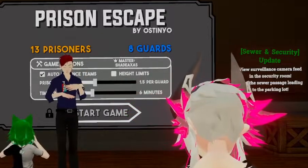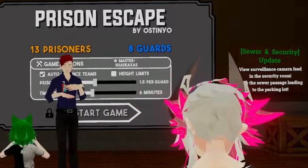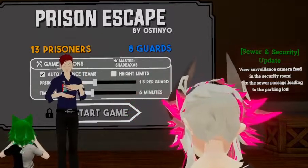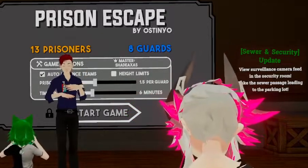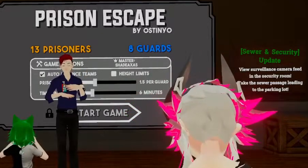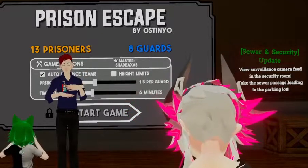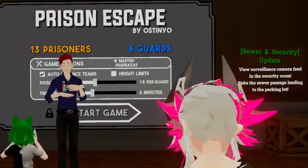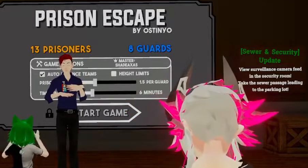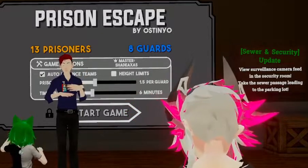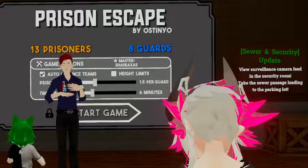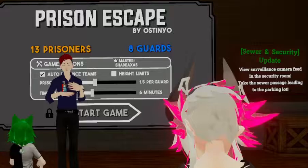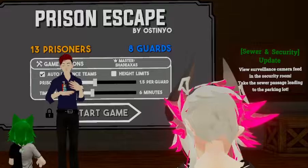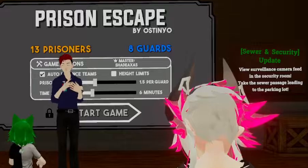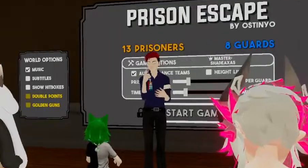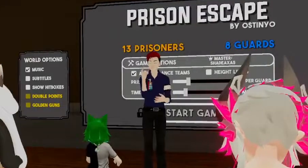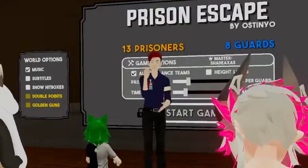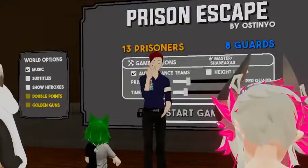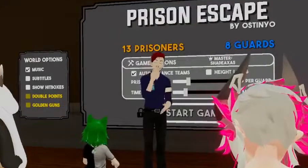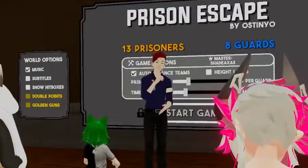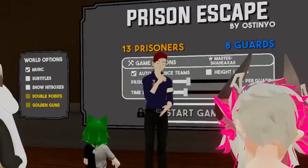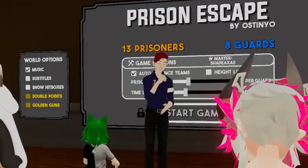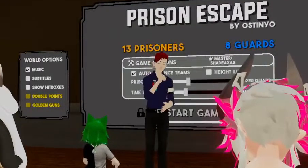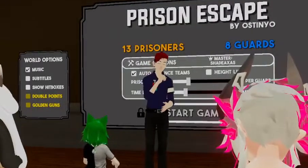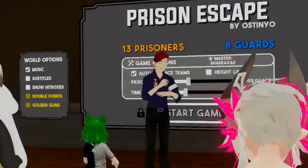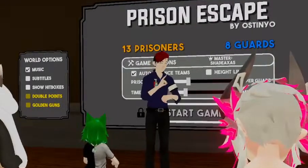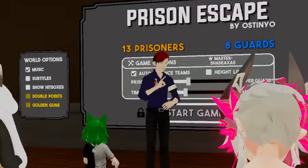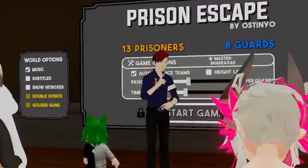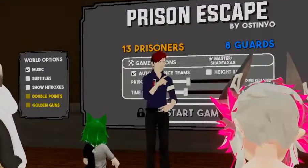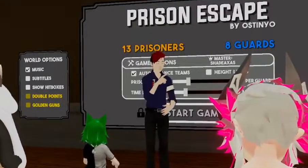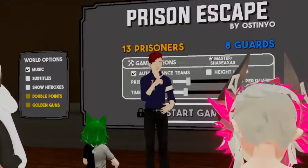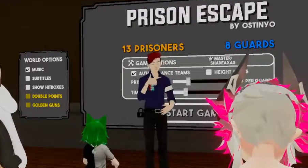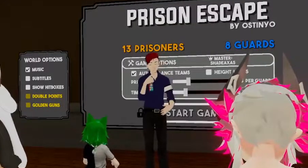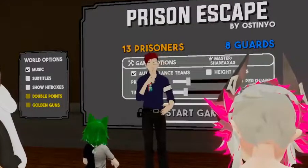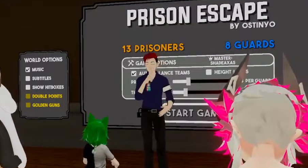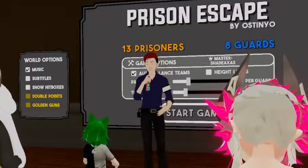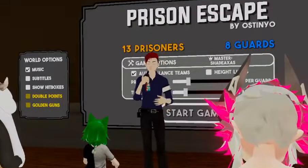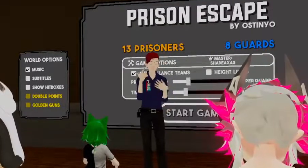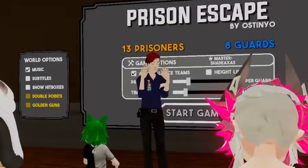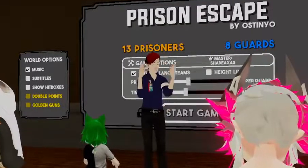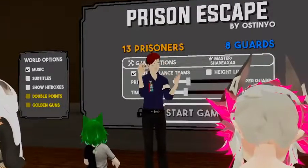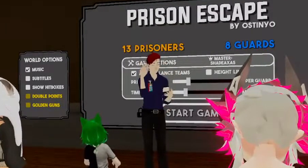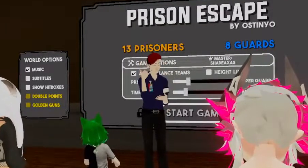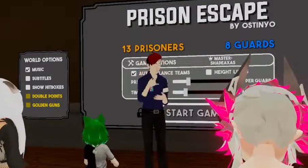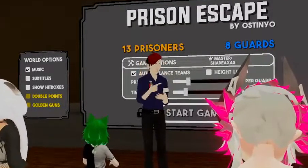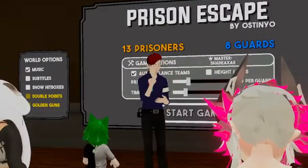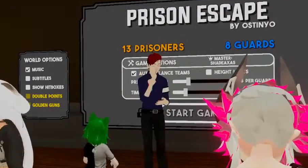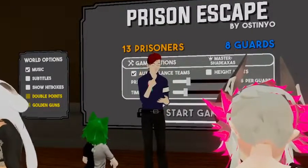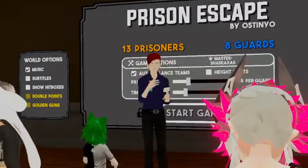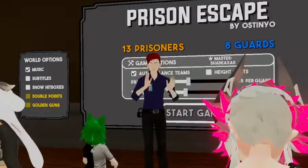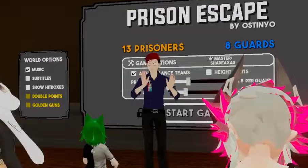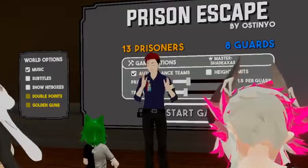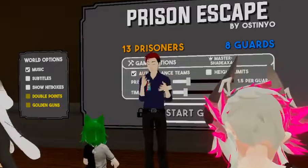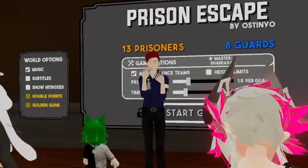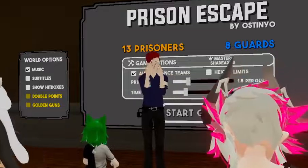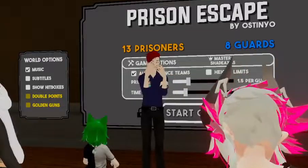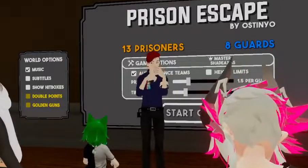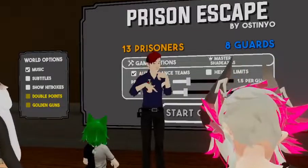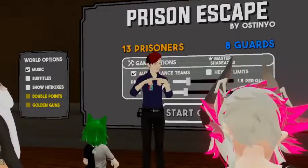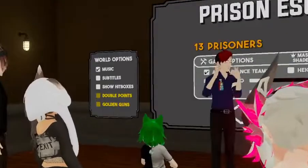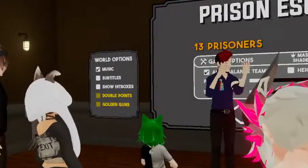access. Because I don't know who's actually deaf, who's hearing, who has no idea what I'm saying. VR sign's